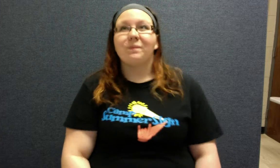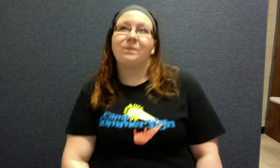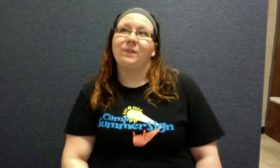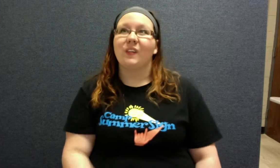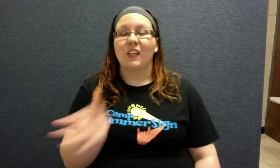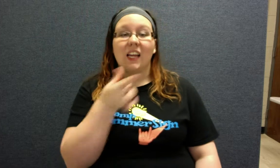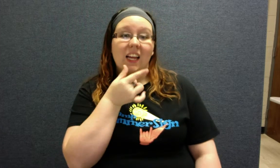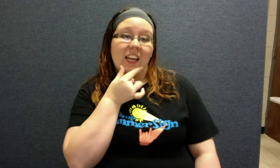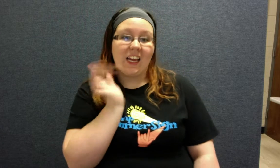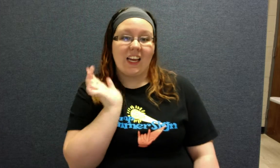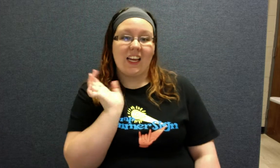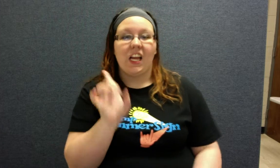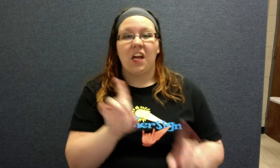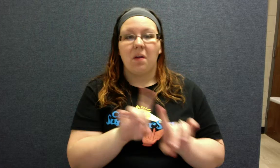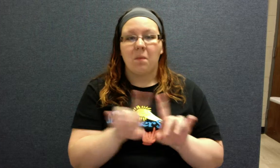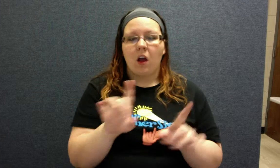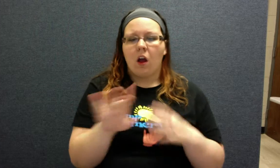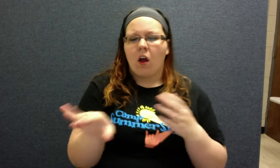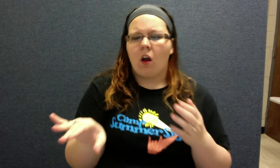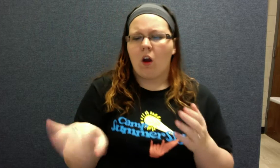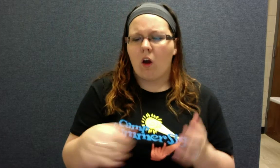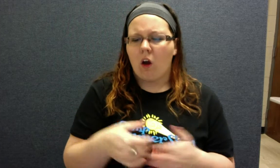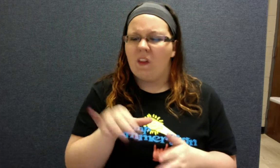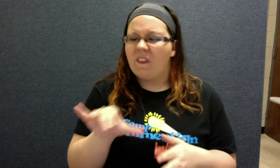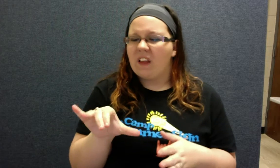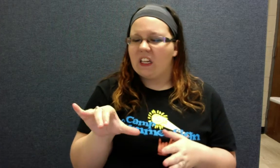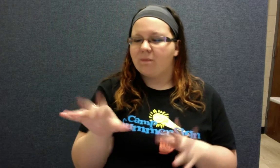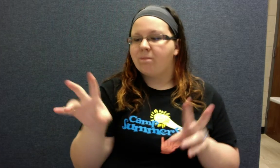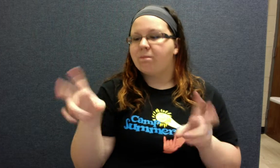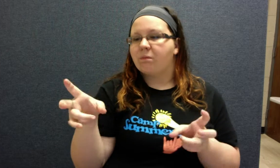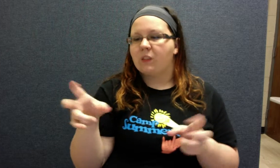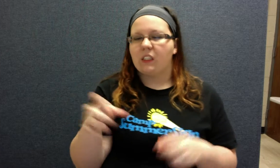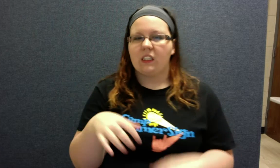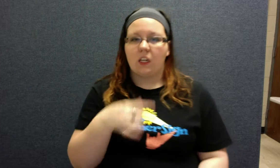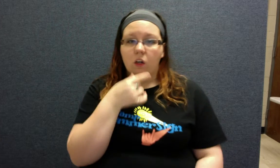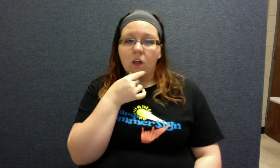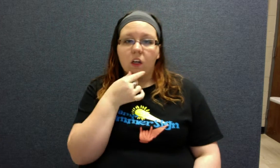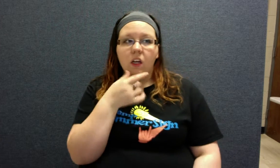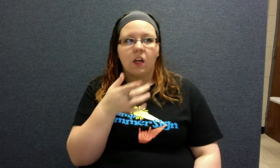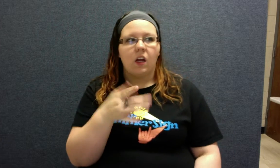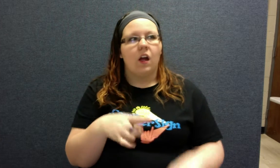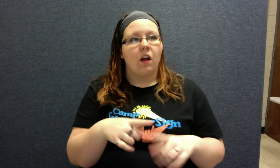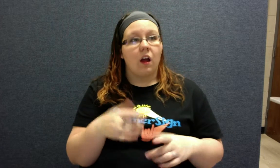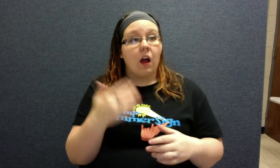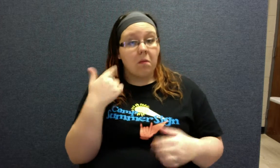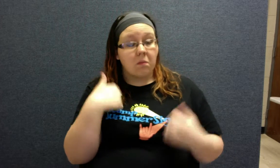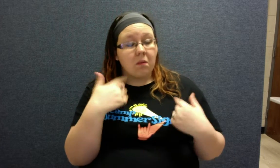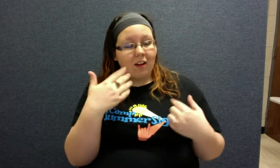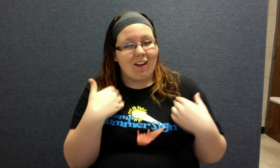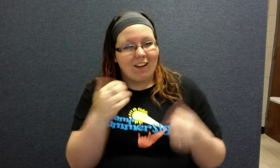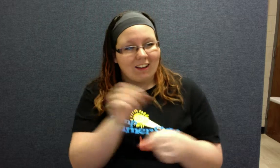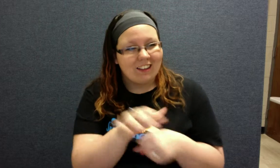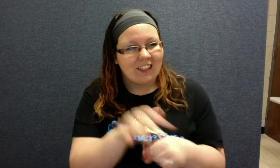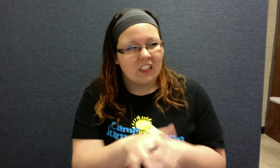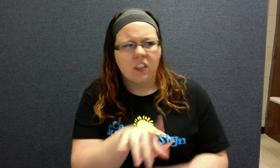all of the mannerisms associated with being gay. I certainly have enough that people would question me. But there was no way